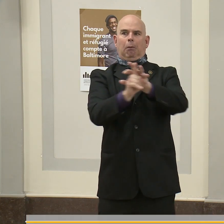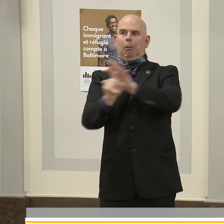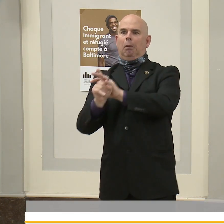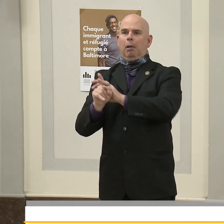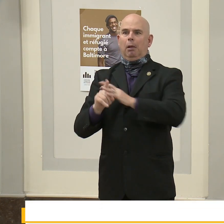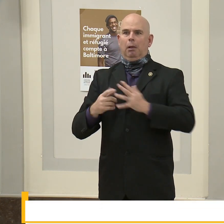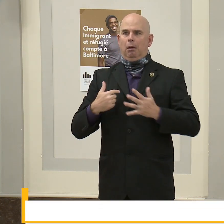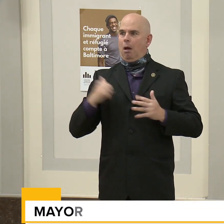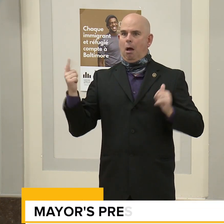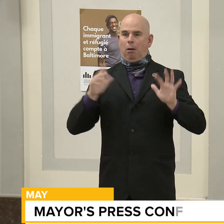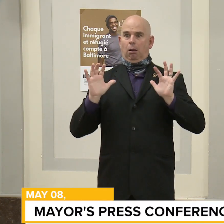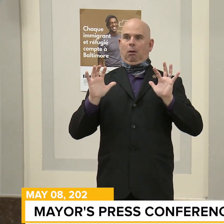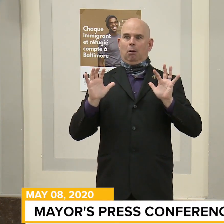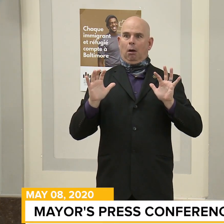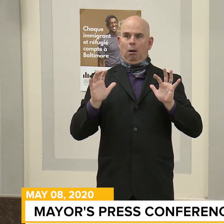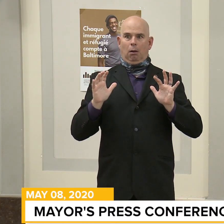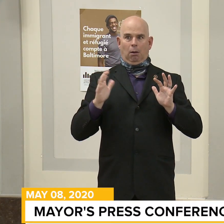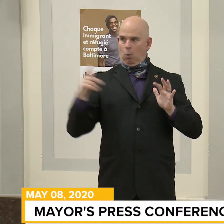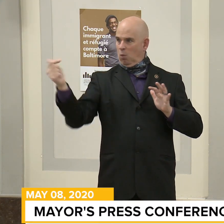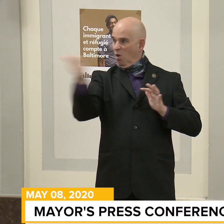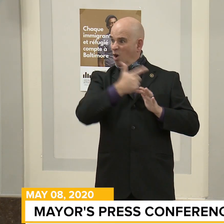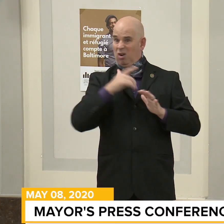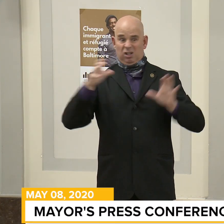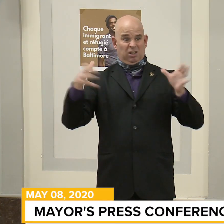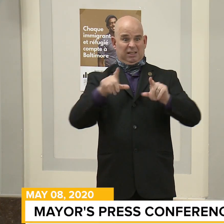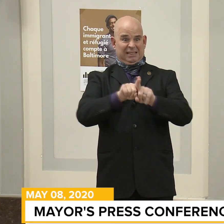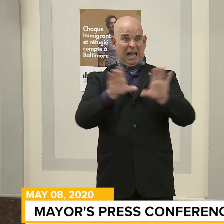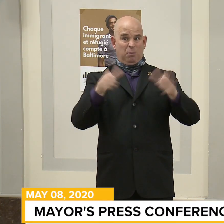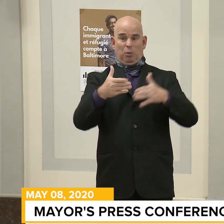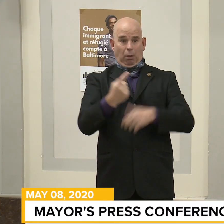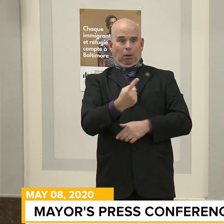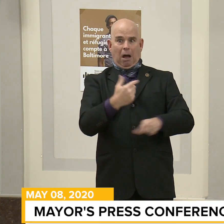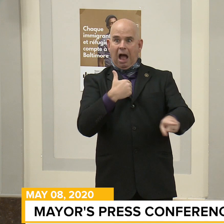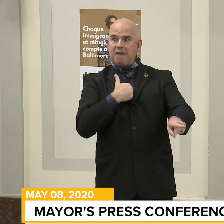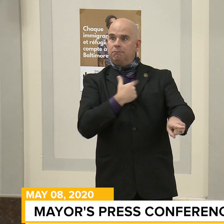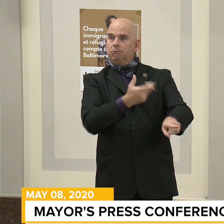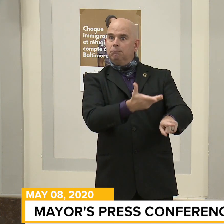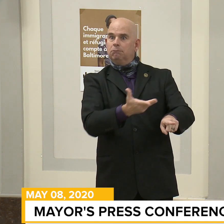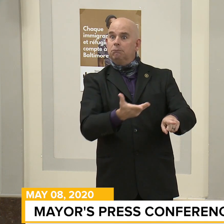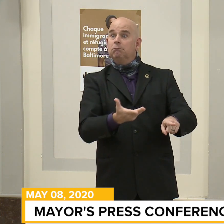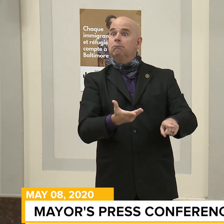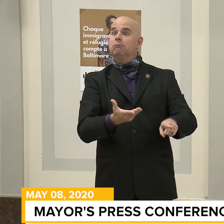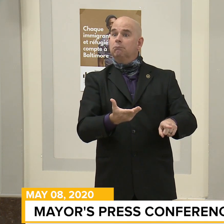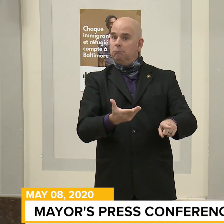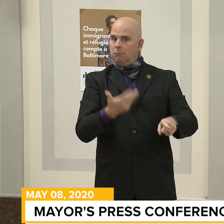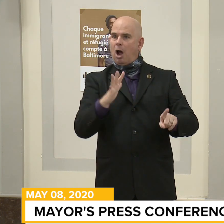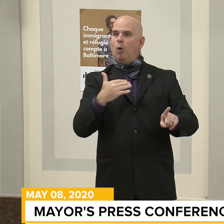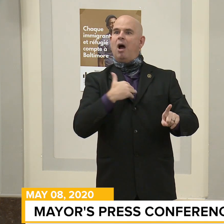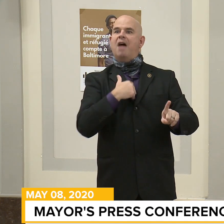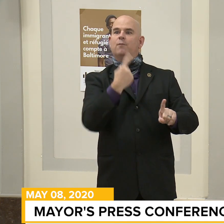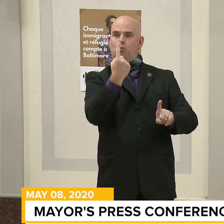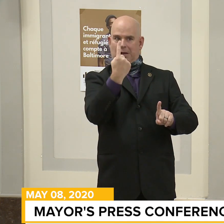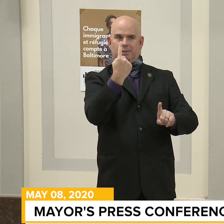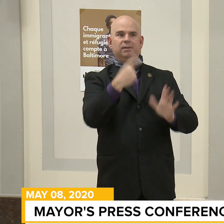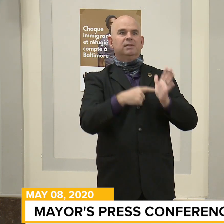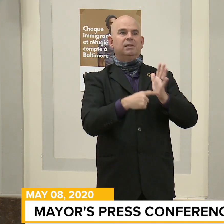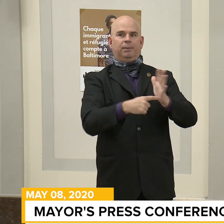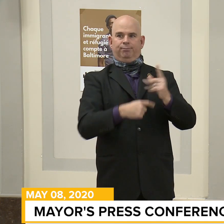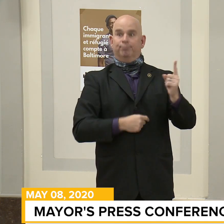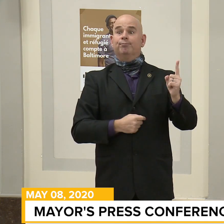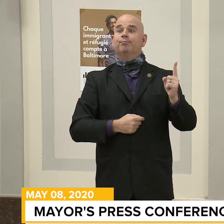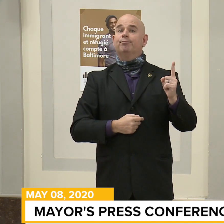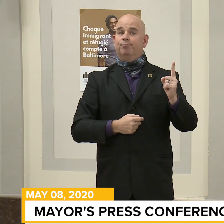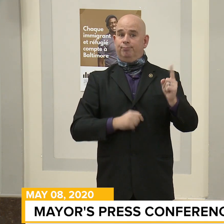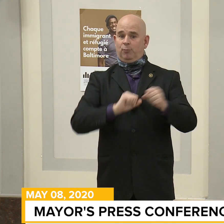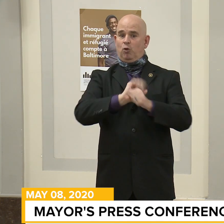in that room and had no idea that someone was showing symptoms of COVID-19. So it put